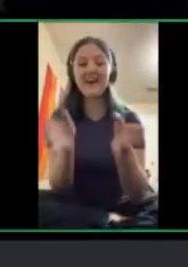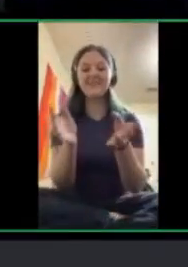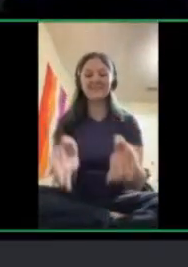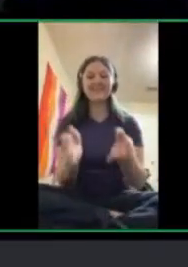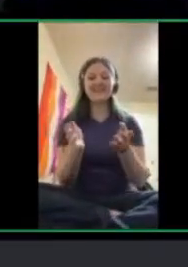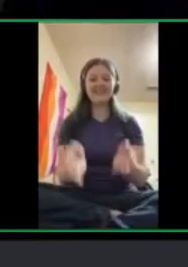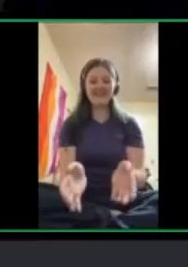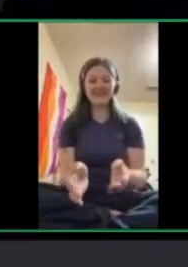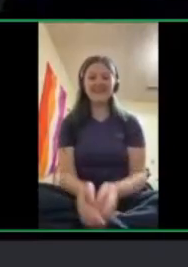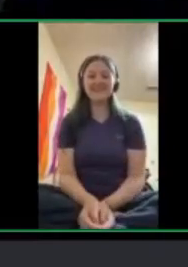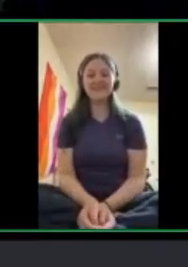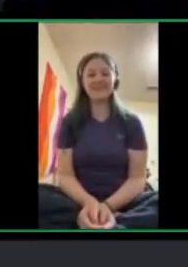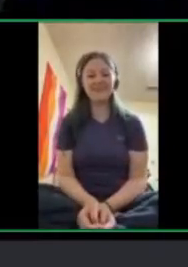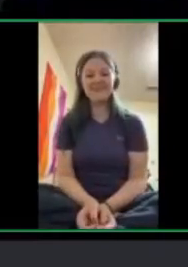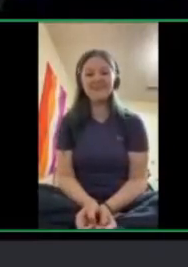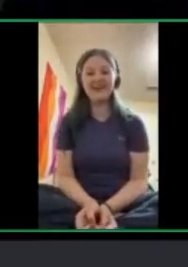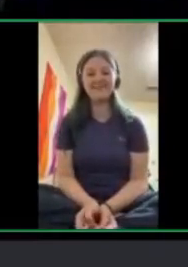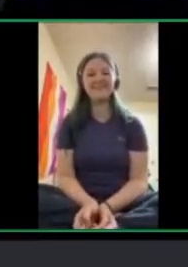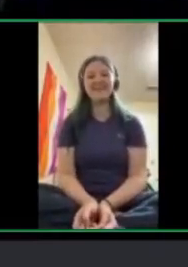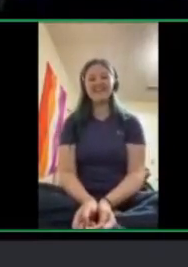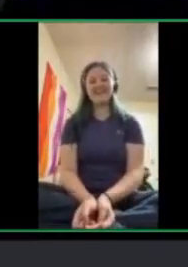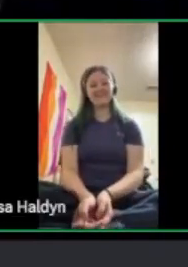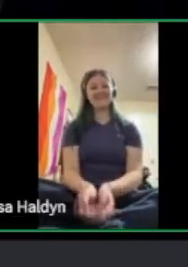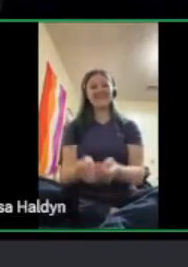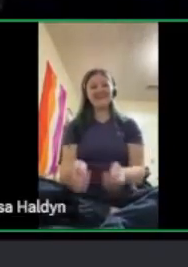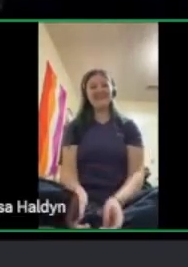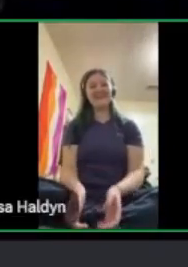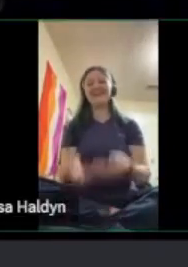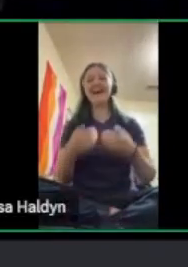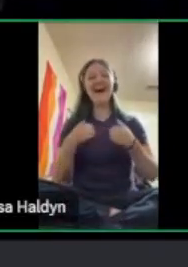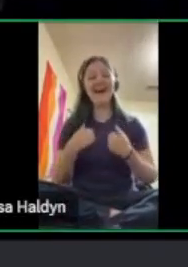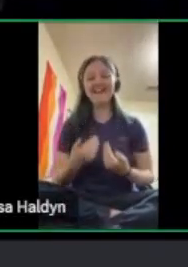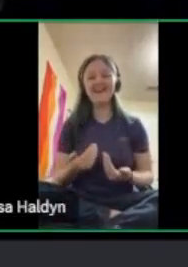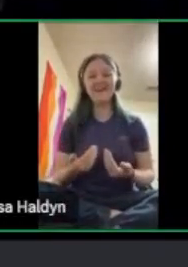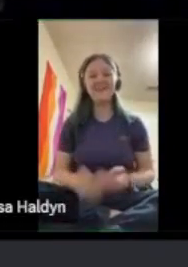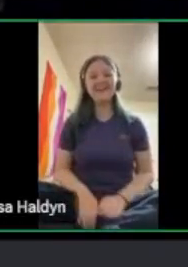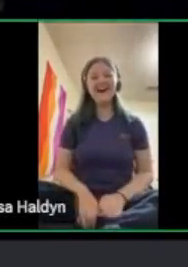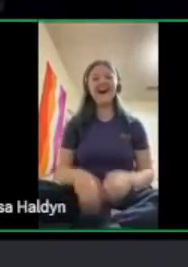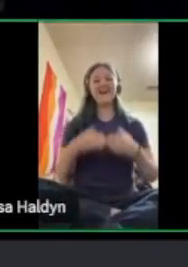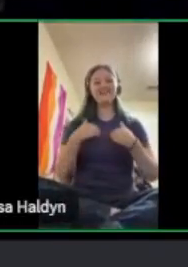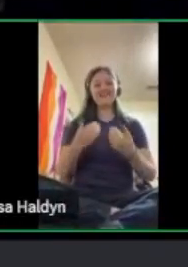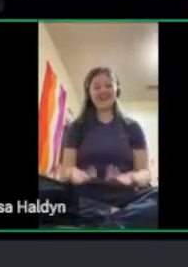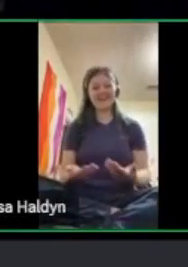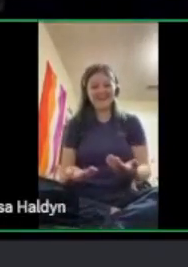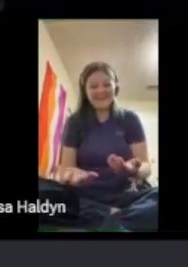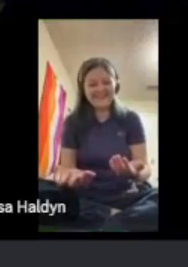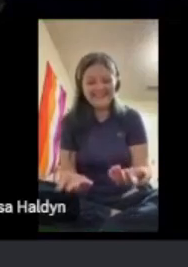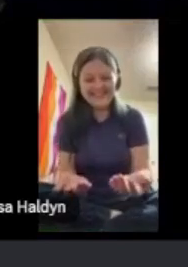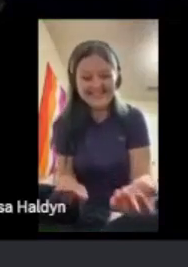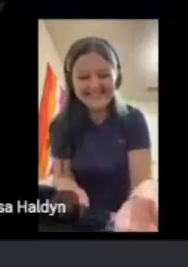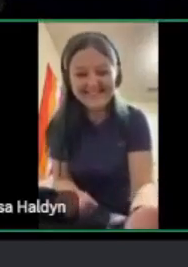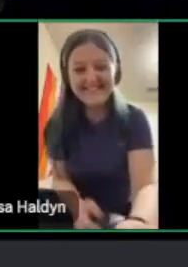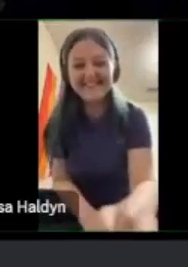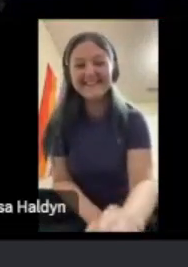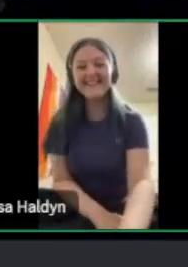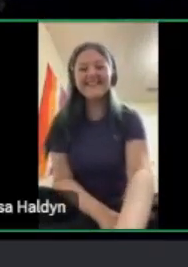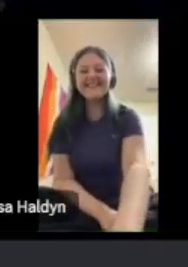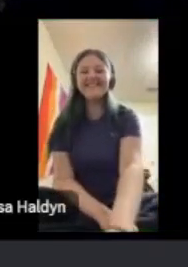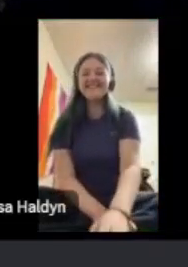once again thank Gonna you for War of the 3 Rams. peerages That was a in case nightmare. time I know. I was there. Oh my god, it was so